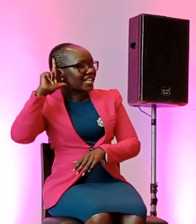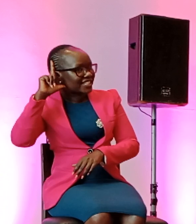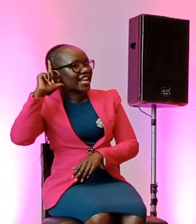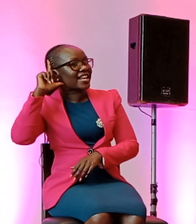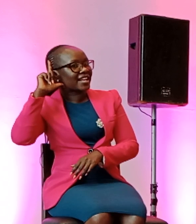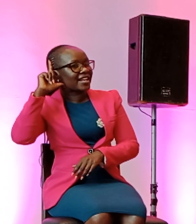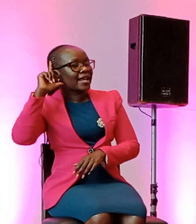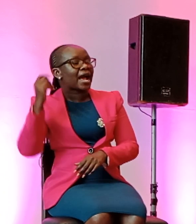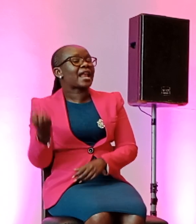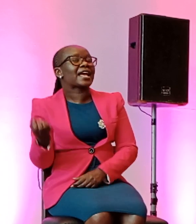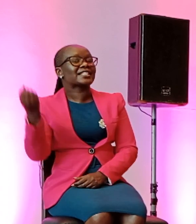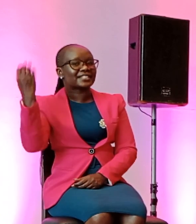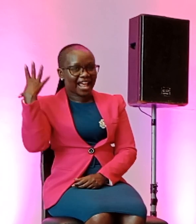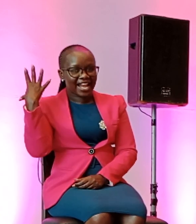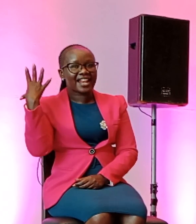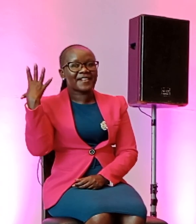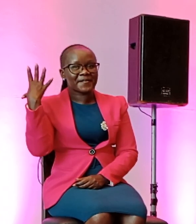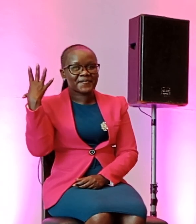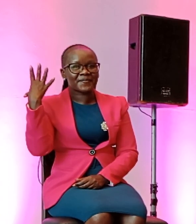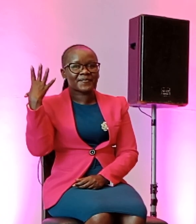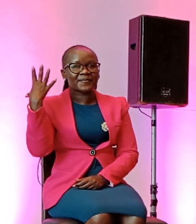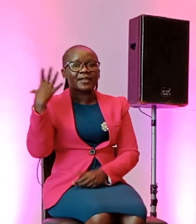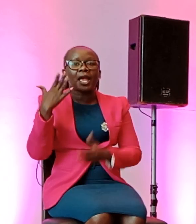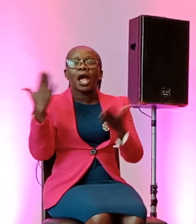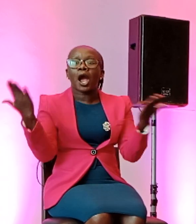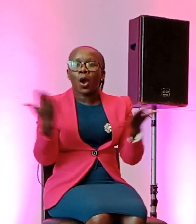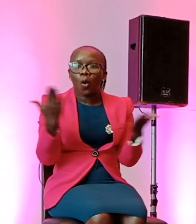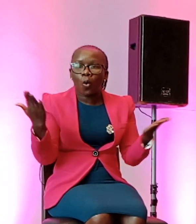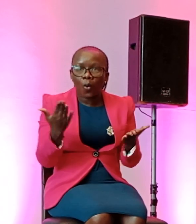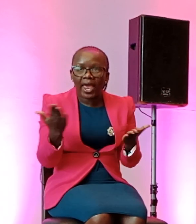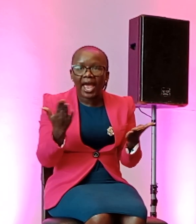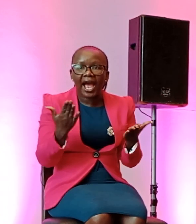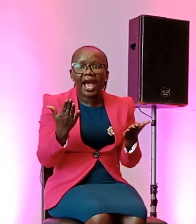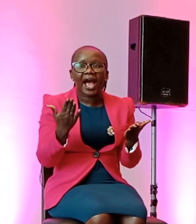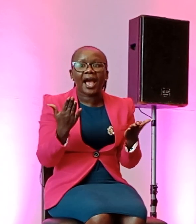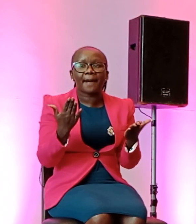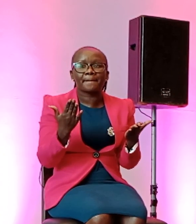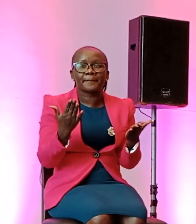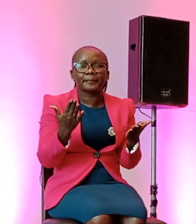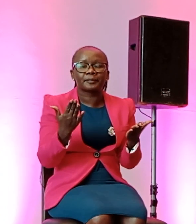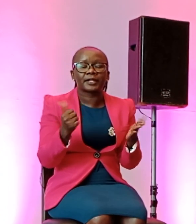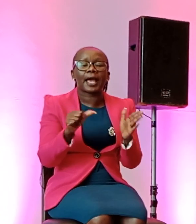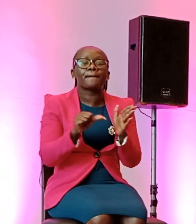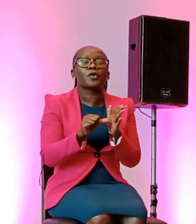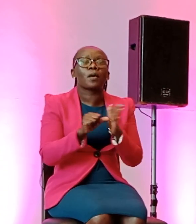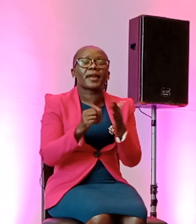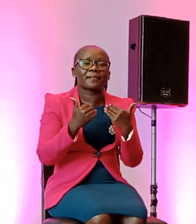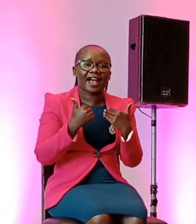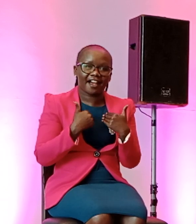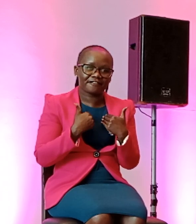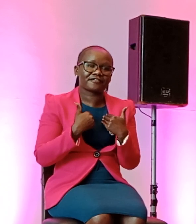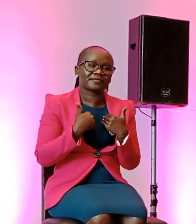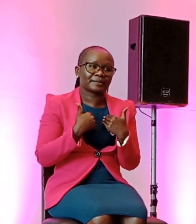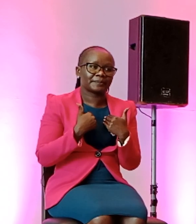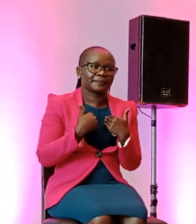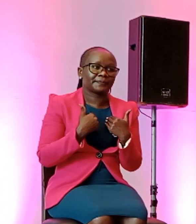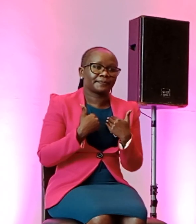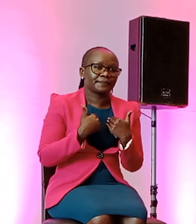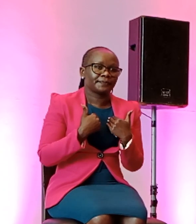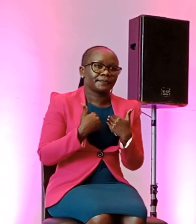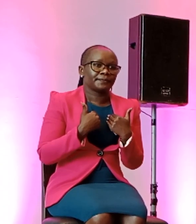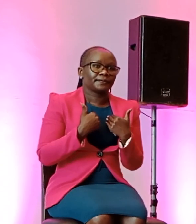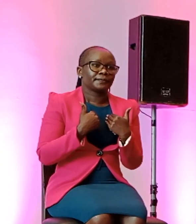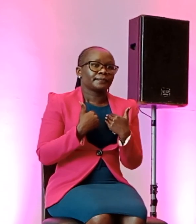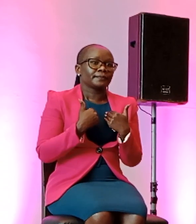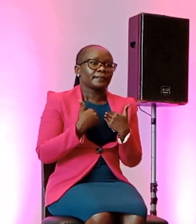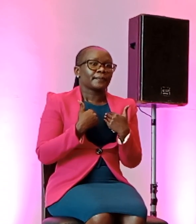listen, understand where their tone is coming from.